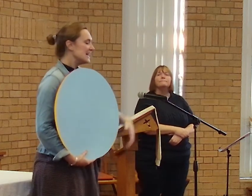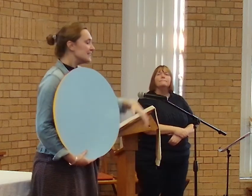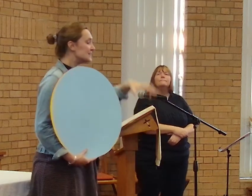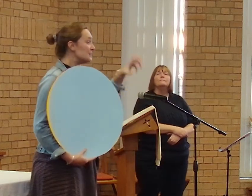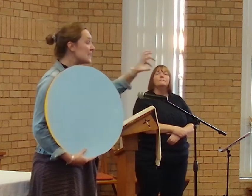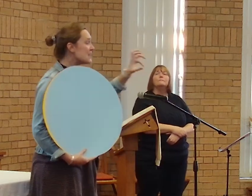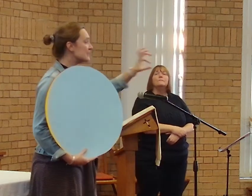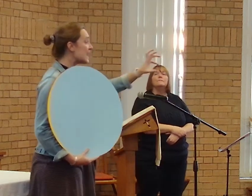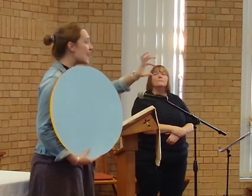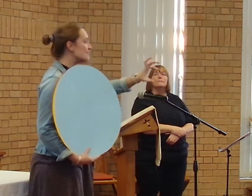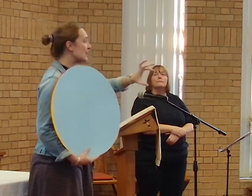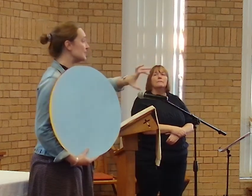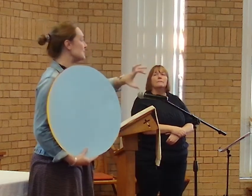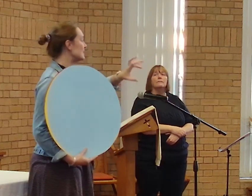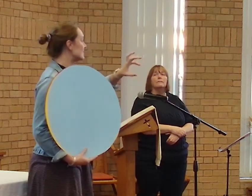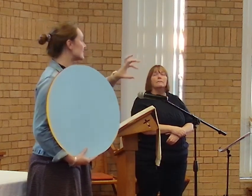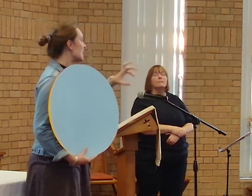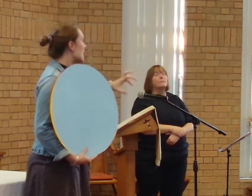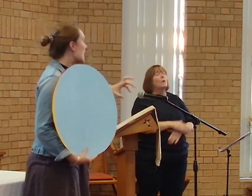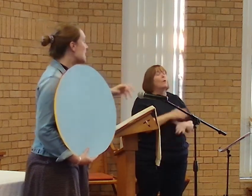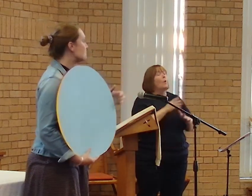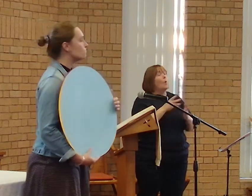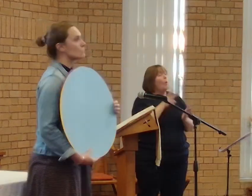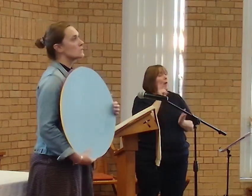Anyway, so here again, Matthew